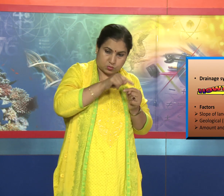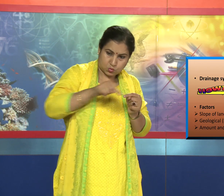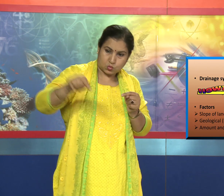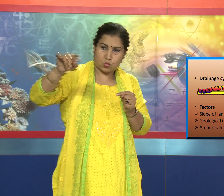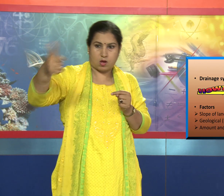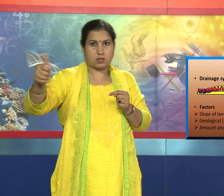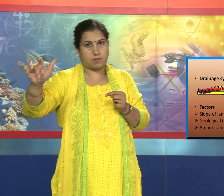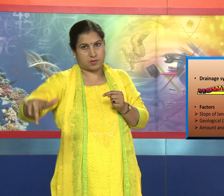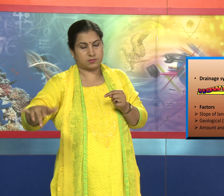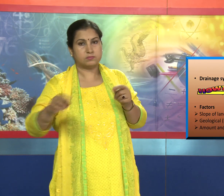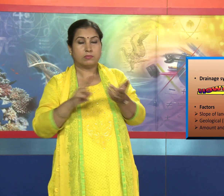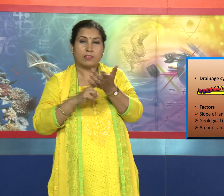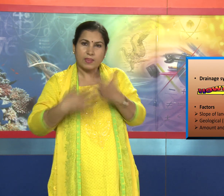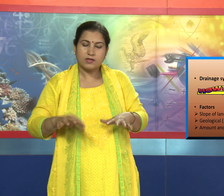for irrigation.